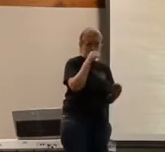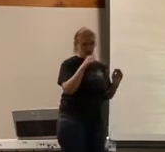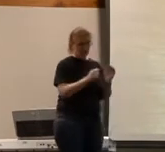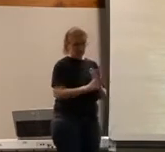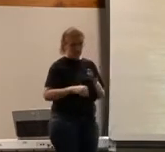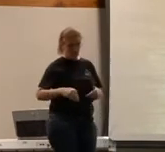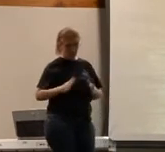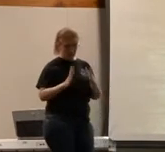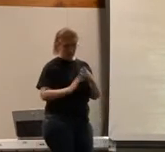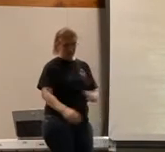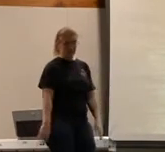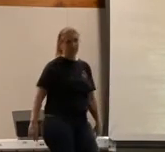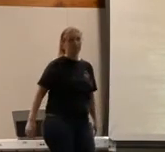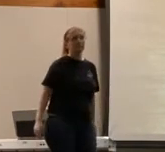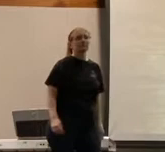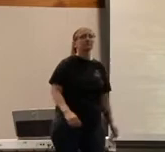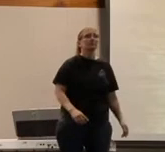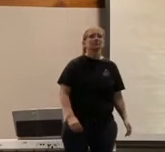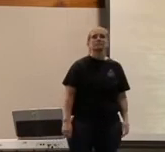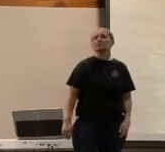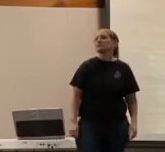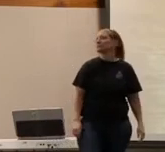Street.